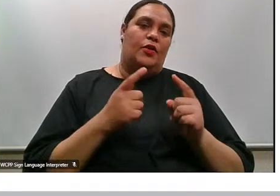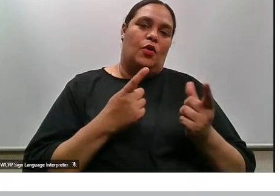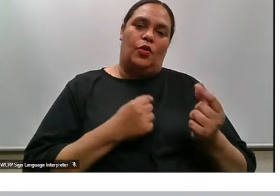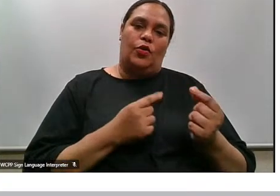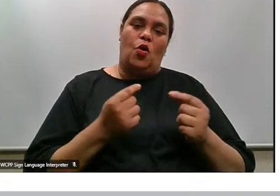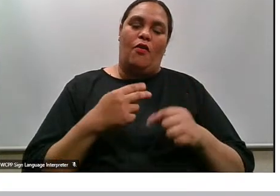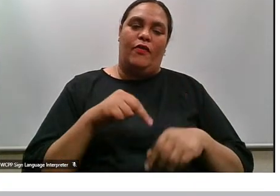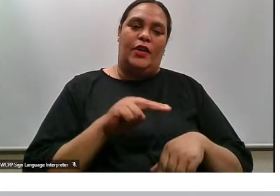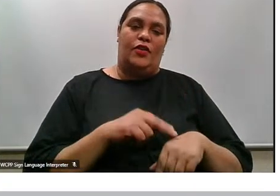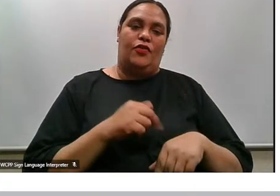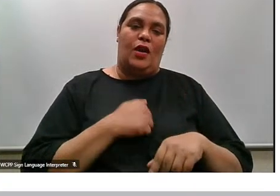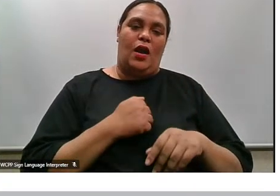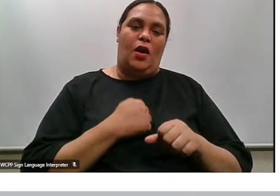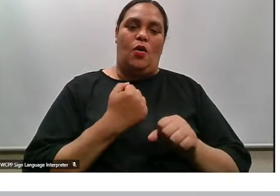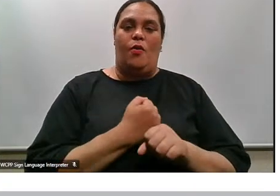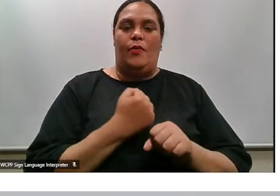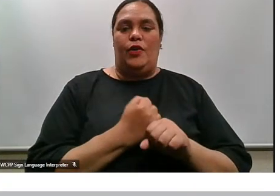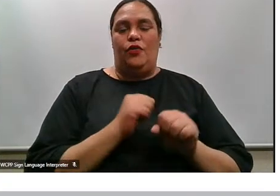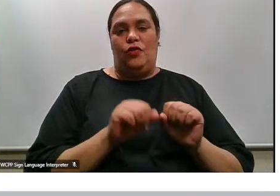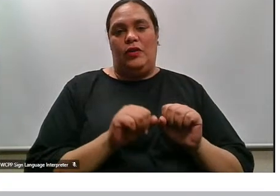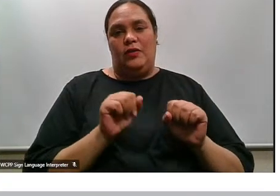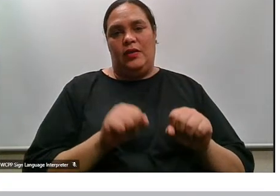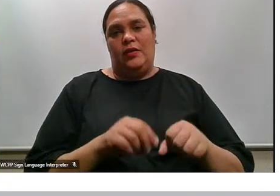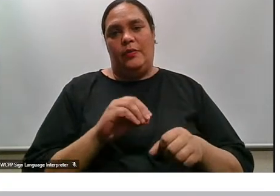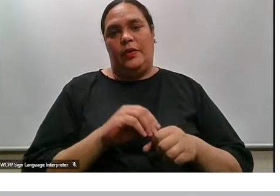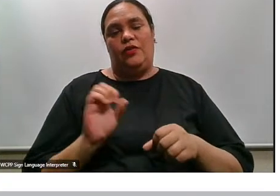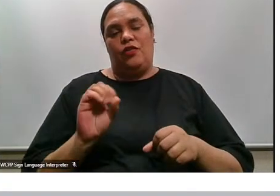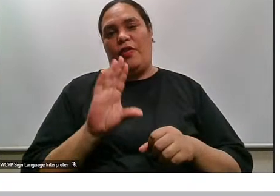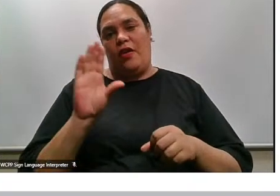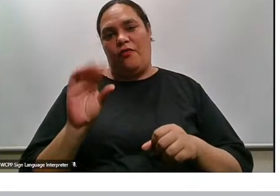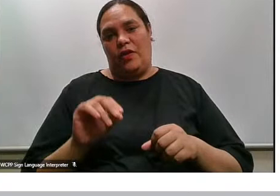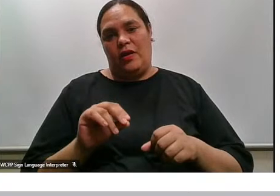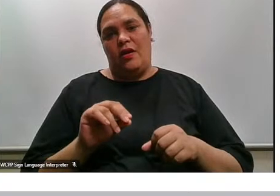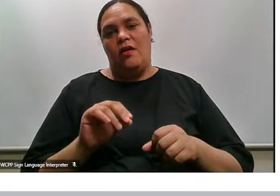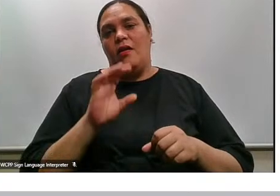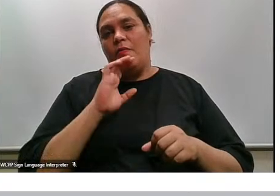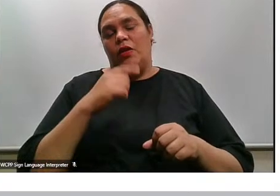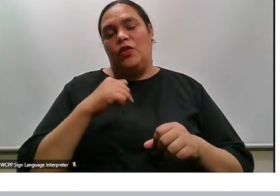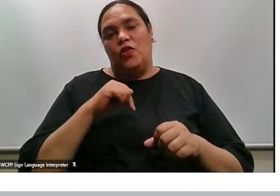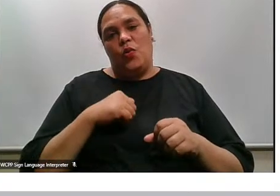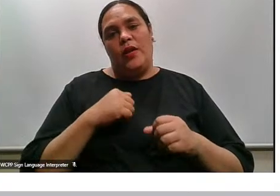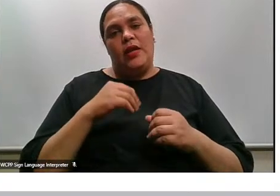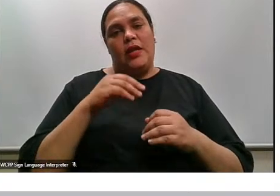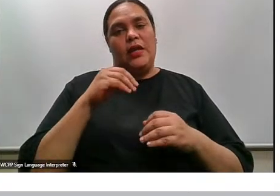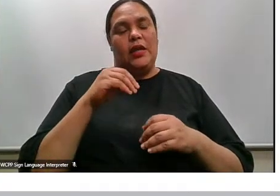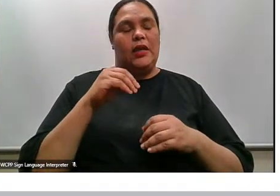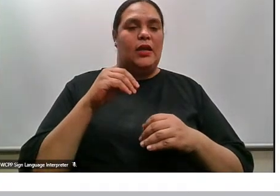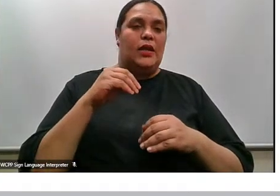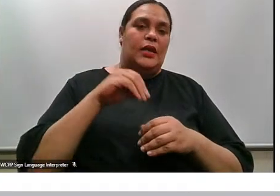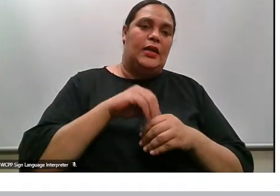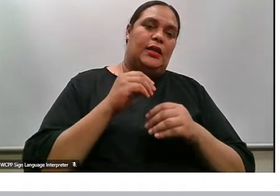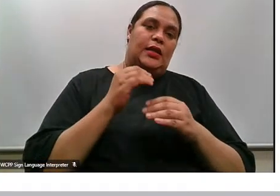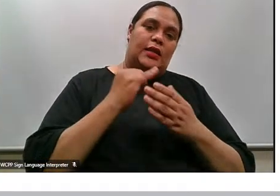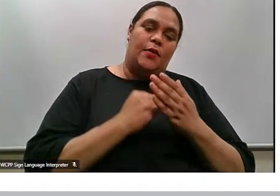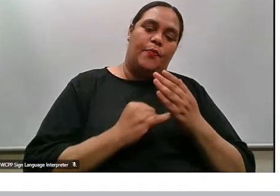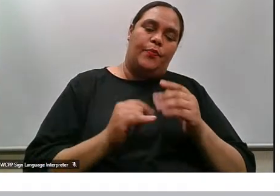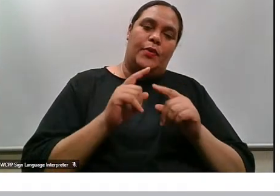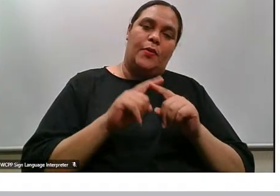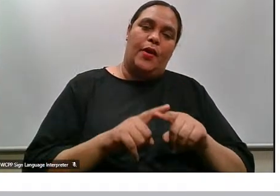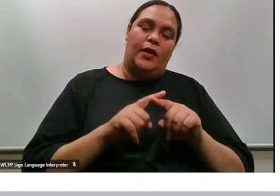our operating system in South Africa is that we are interdependent and interconnected to